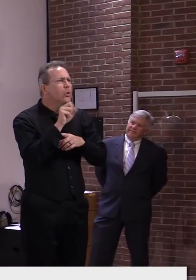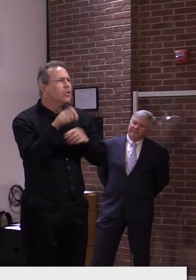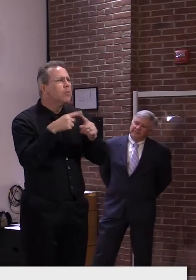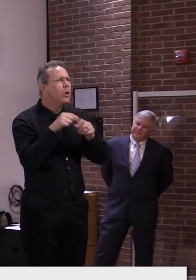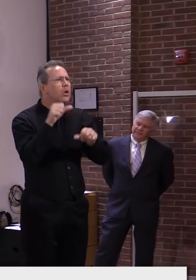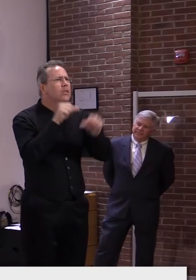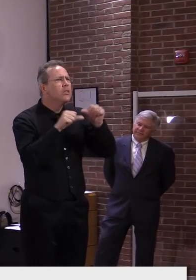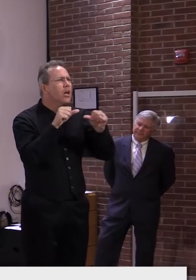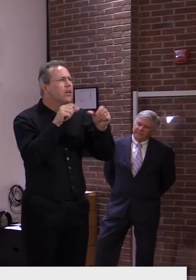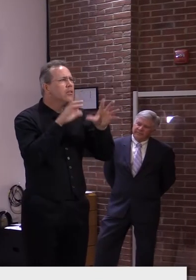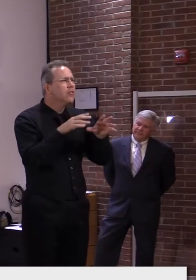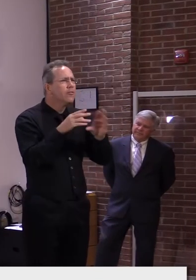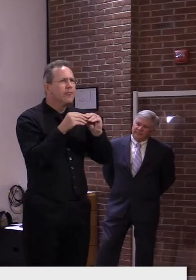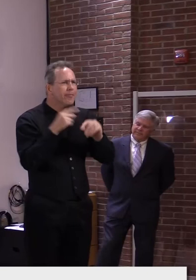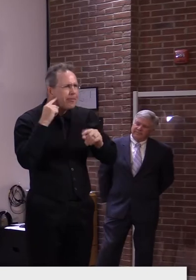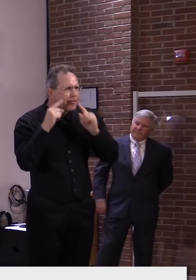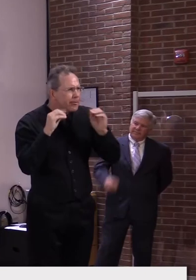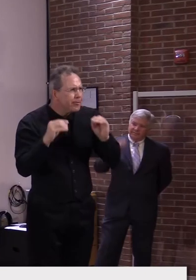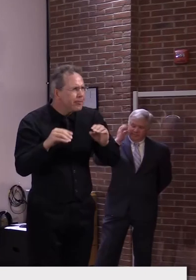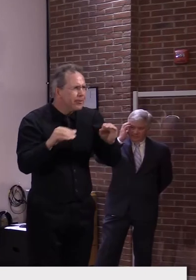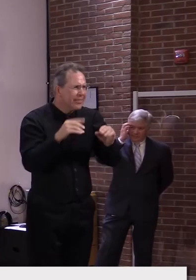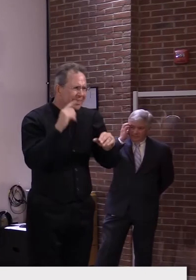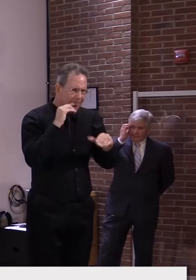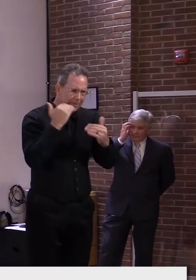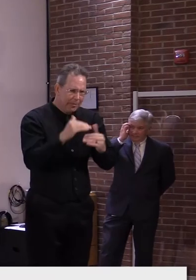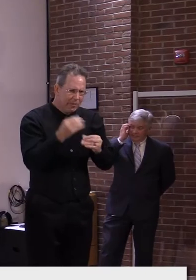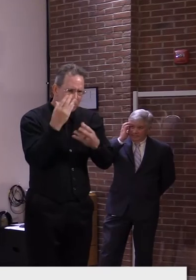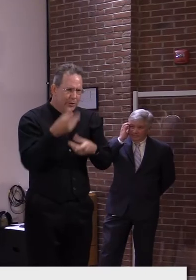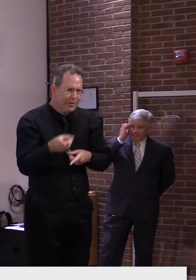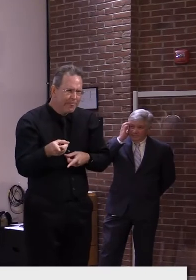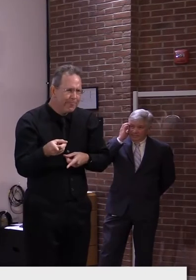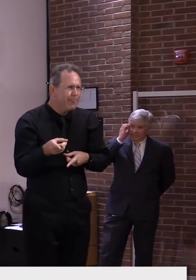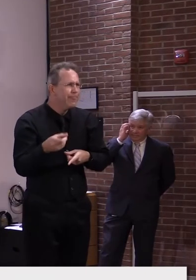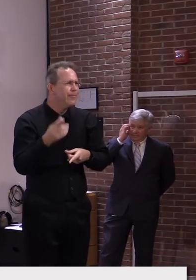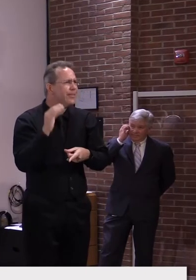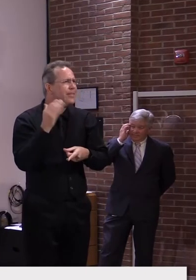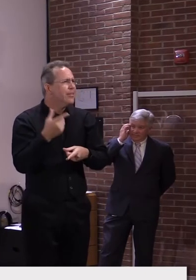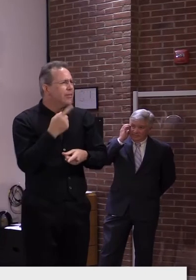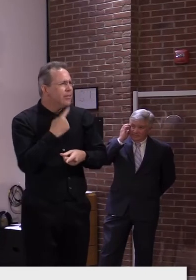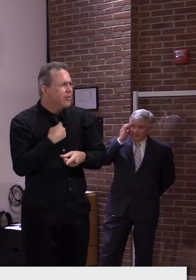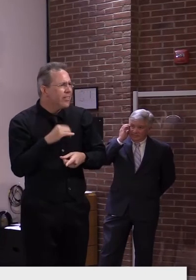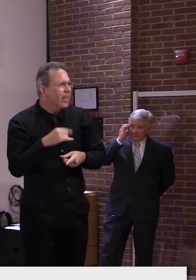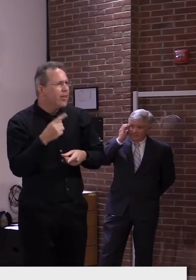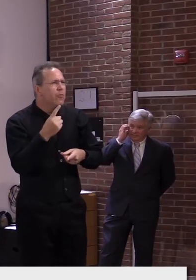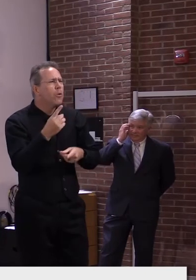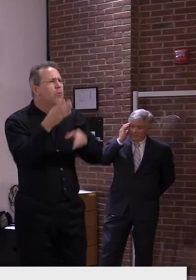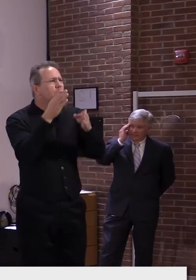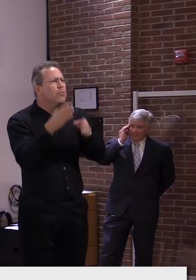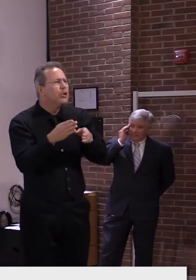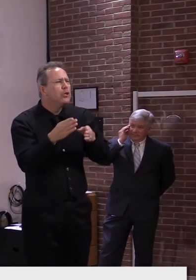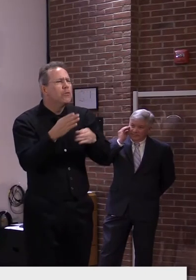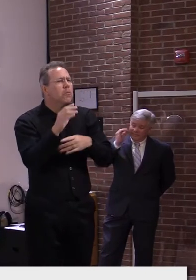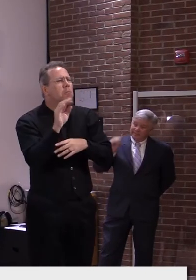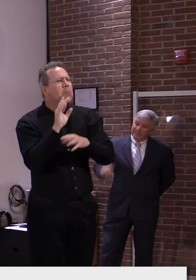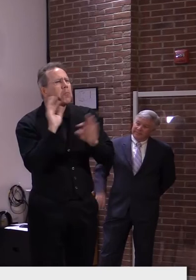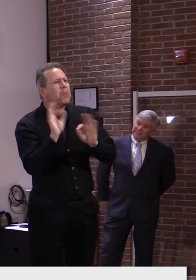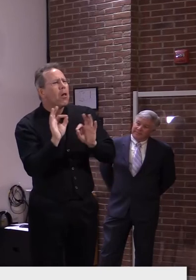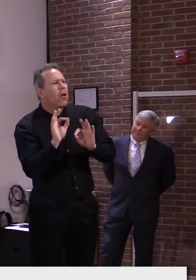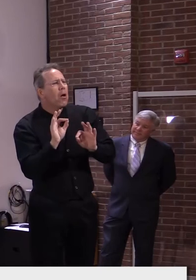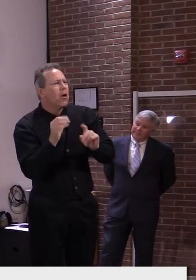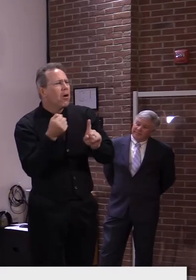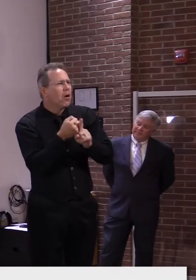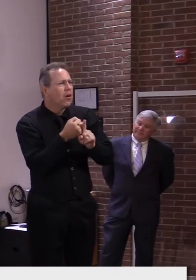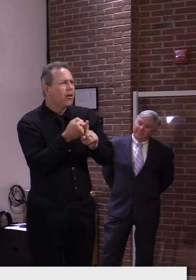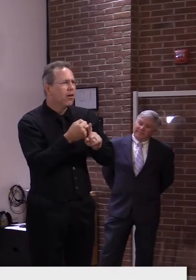ones you stated, which were, I believe there was one mildly symptomatic and eight asymptomatic